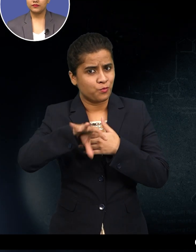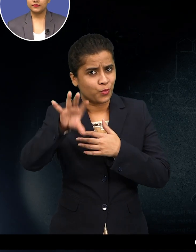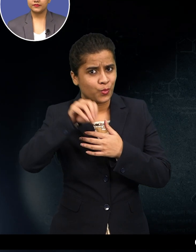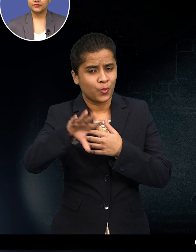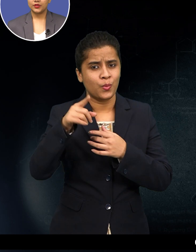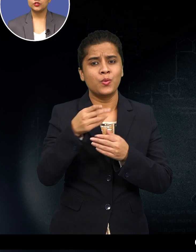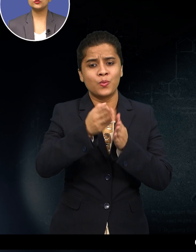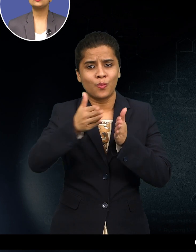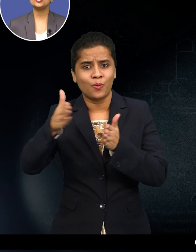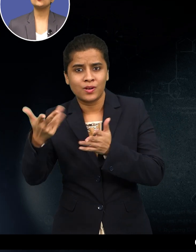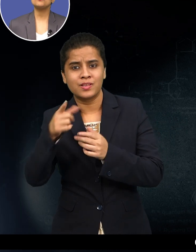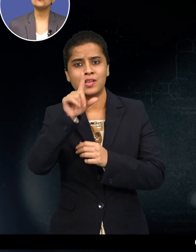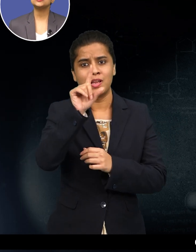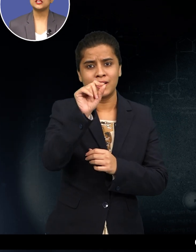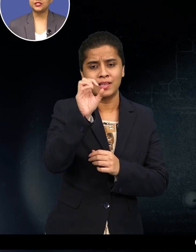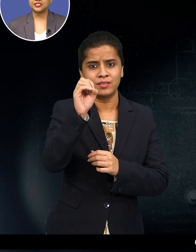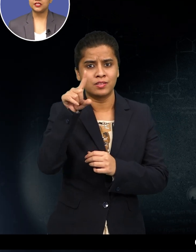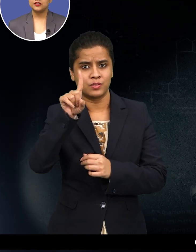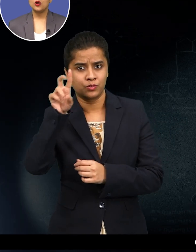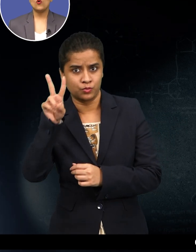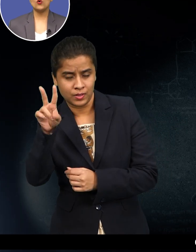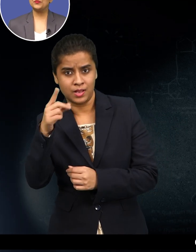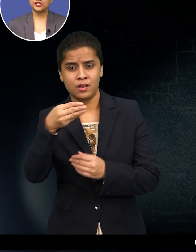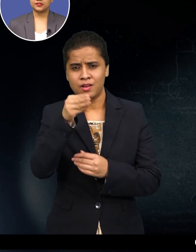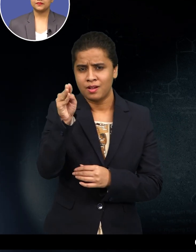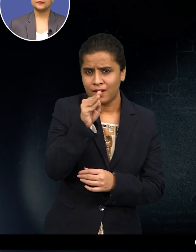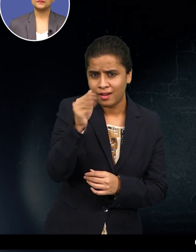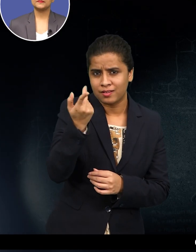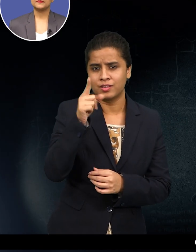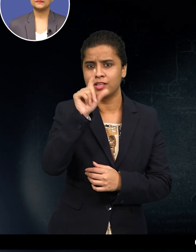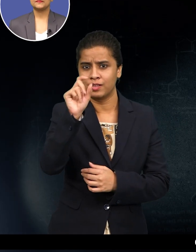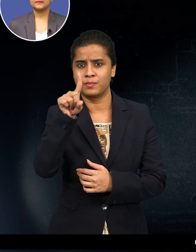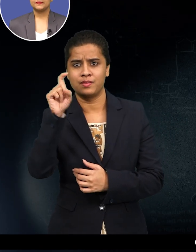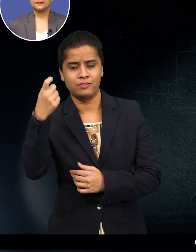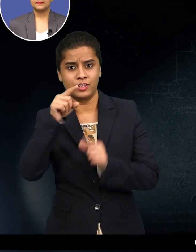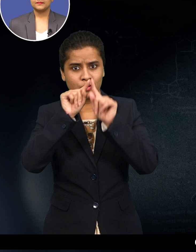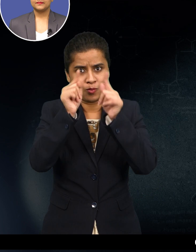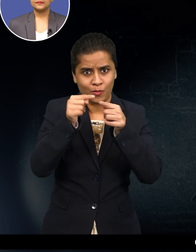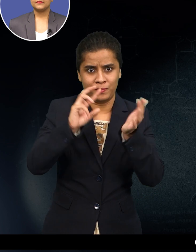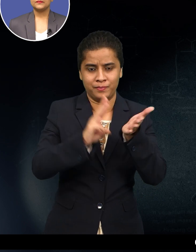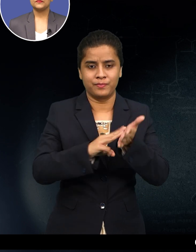12 to 10 to the power 17 ohm meter.